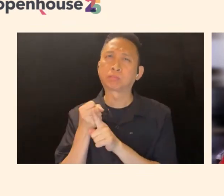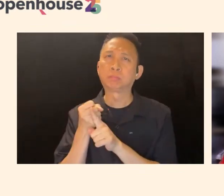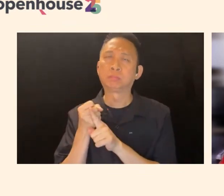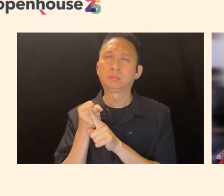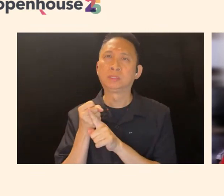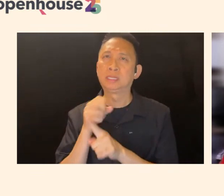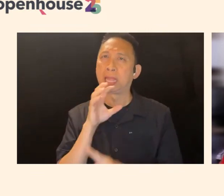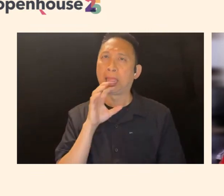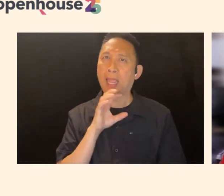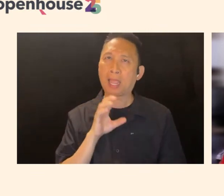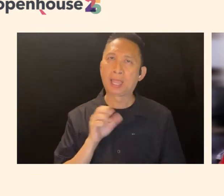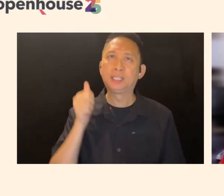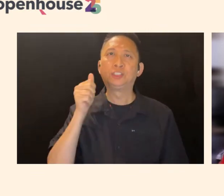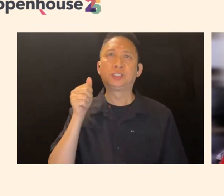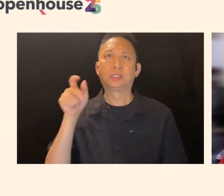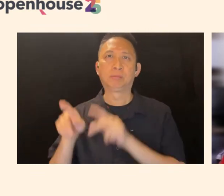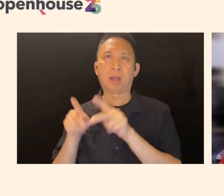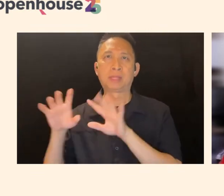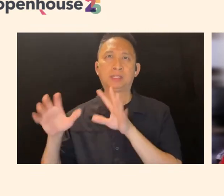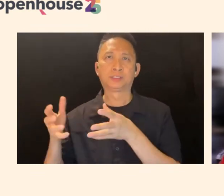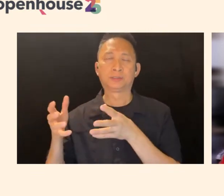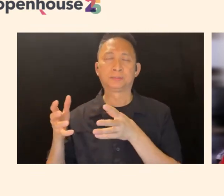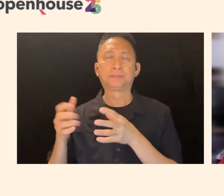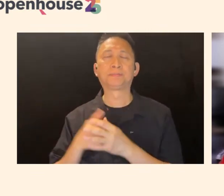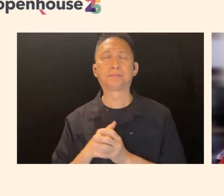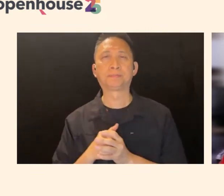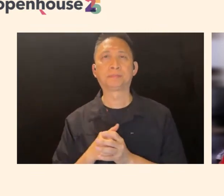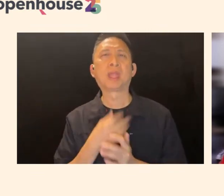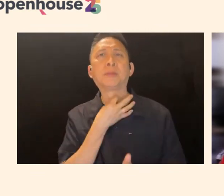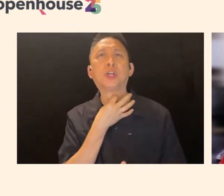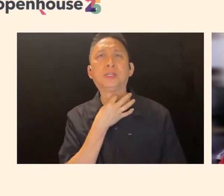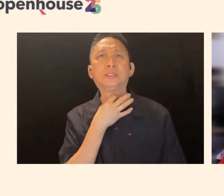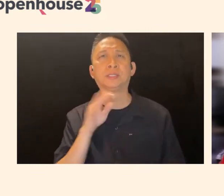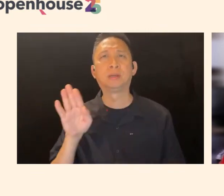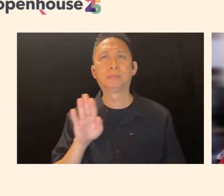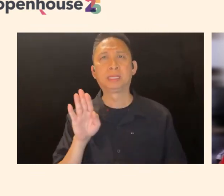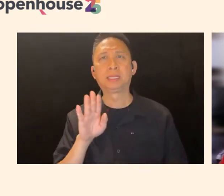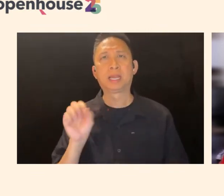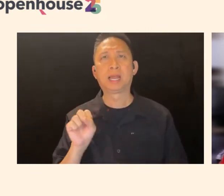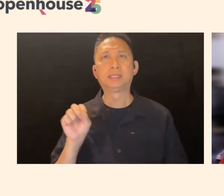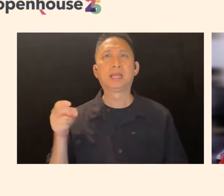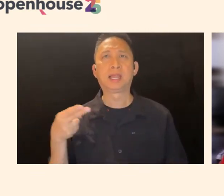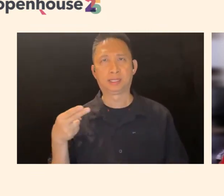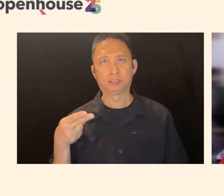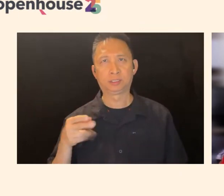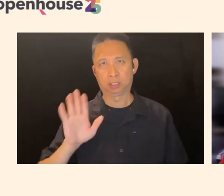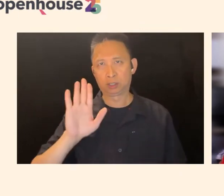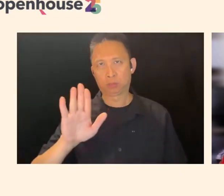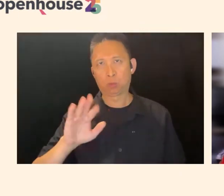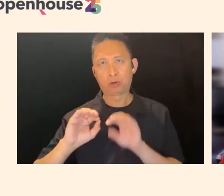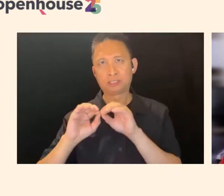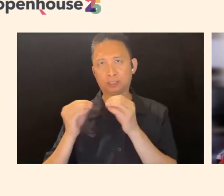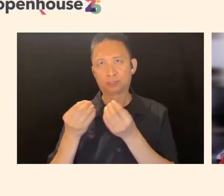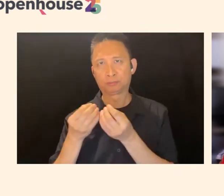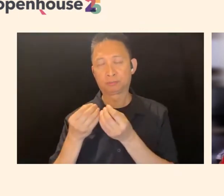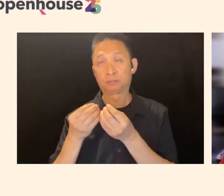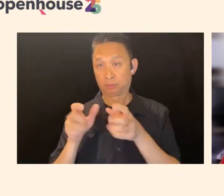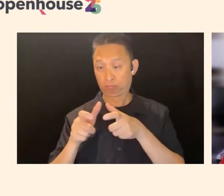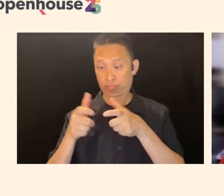What ways, as Baltimore Safe Haven continues to grow, and as you guys continue to evolve your